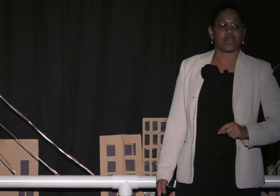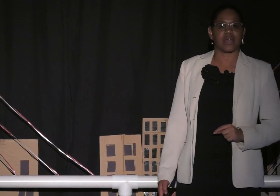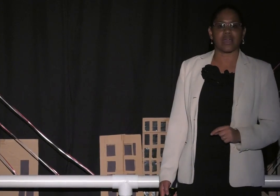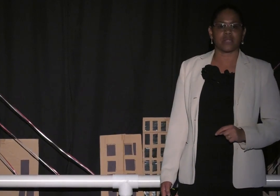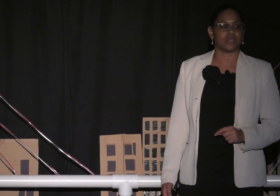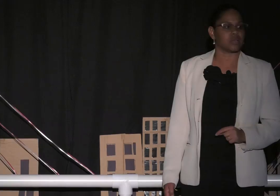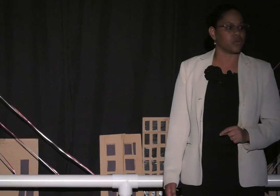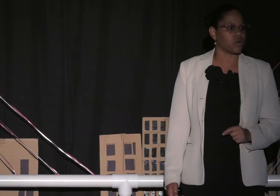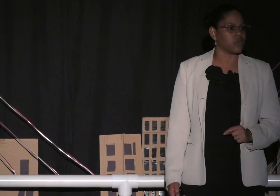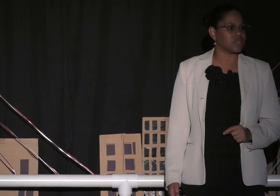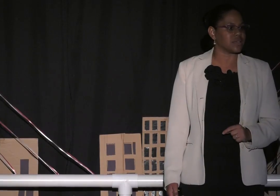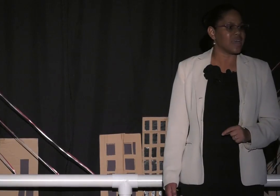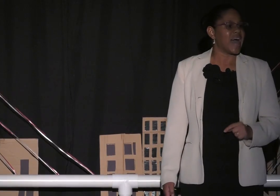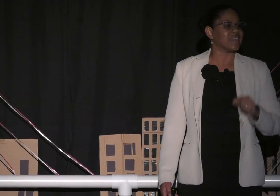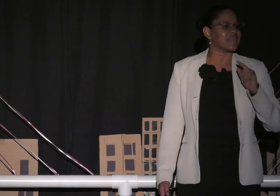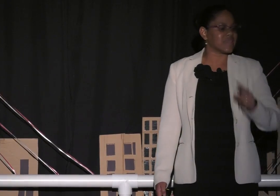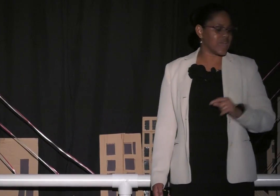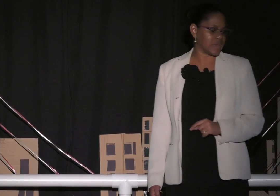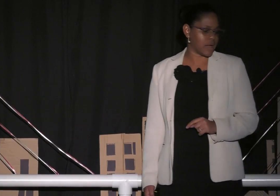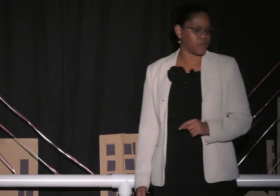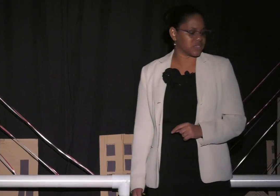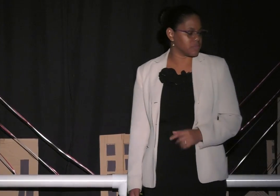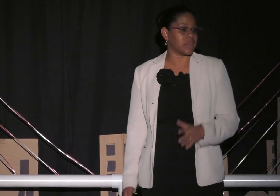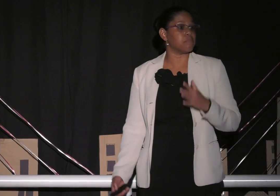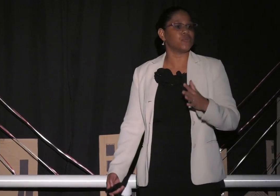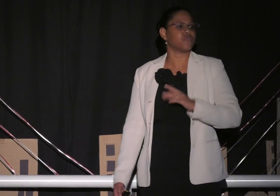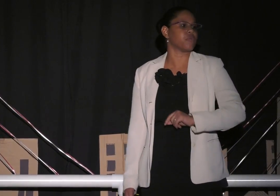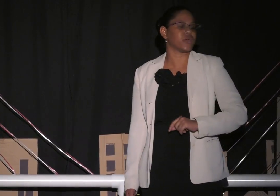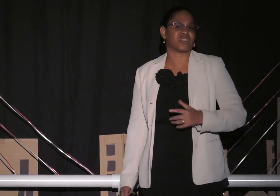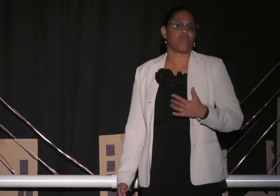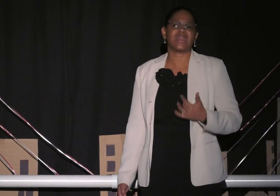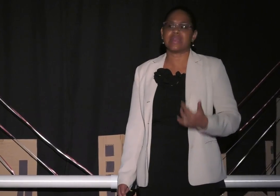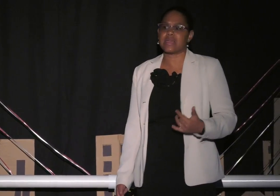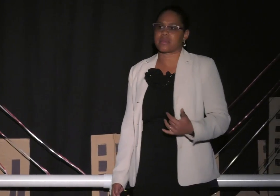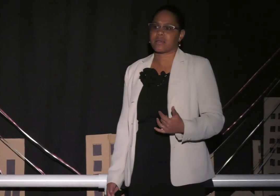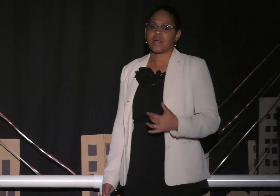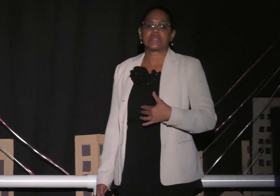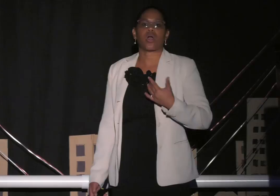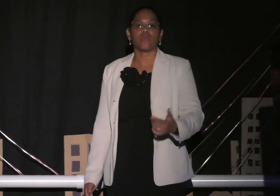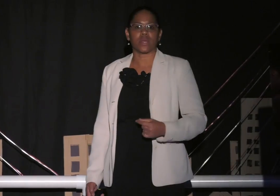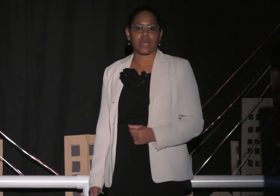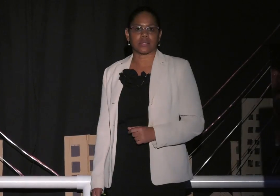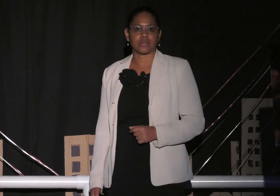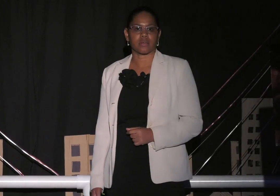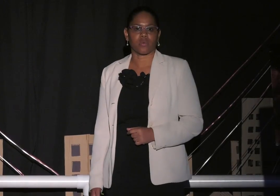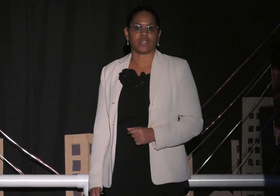differently abled in our community and that they can help us to build that beautiful bridge that we need to communicate with each